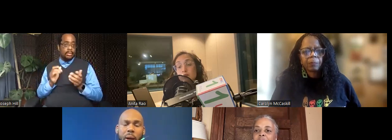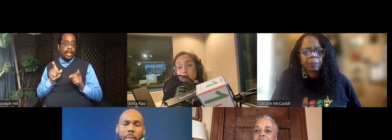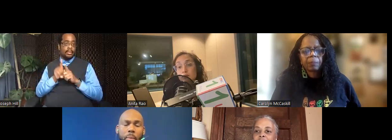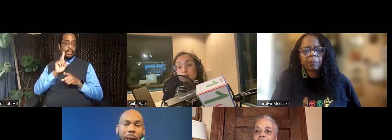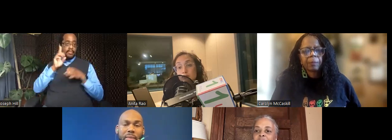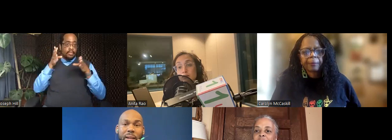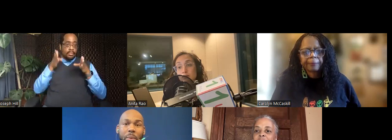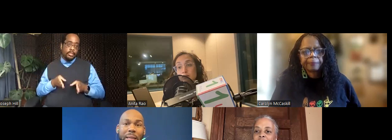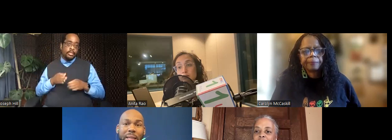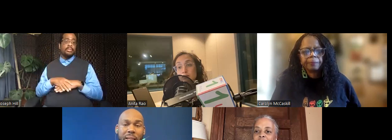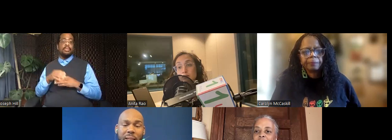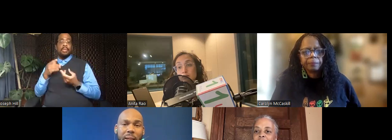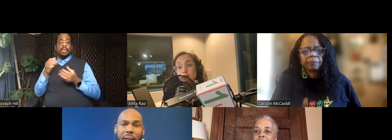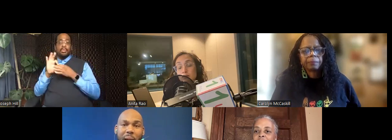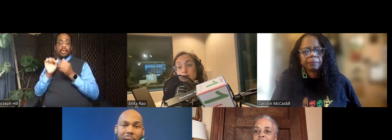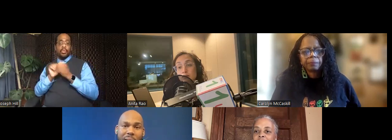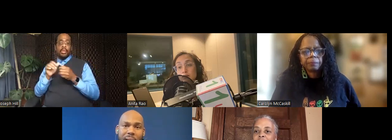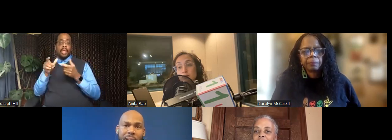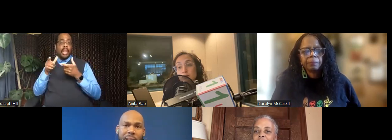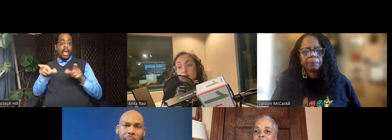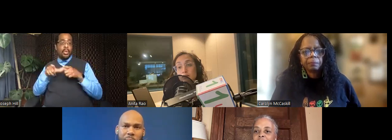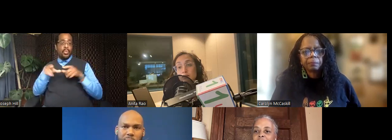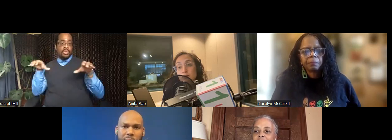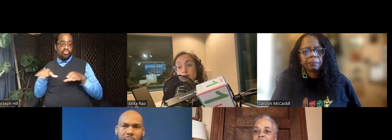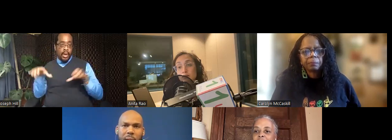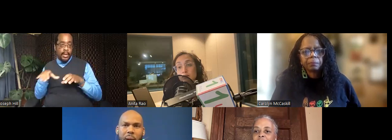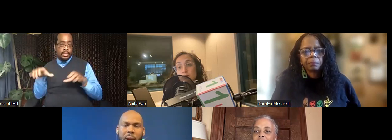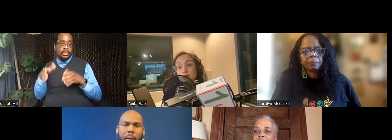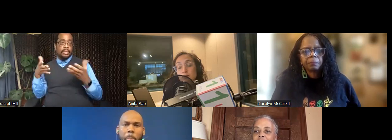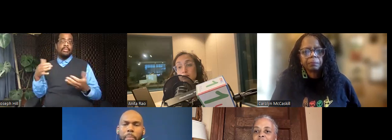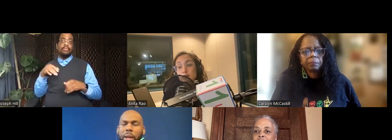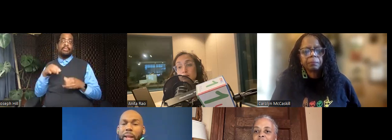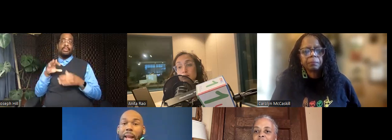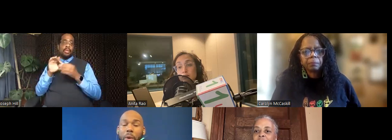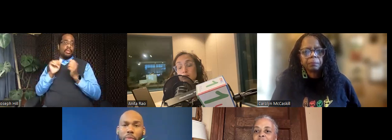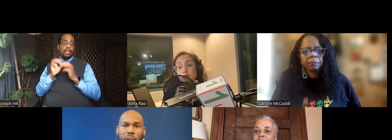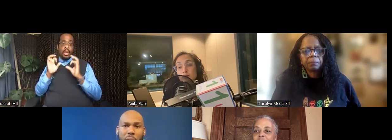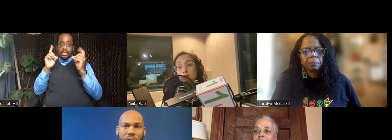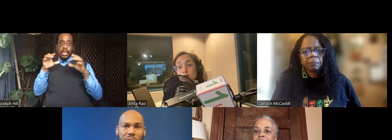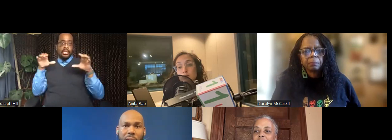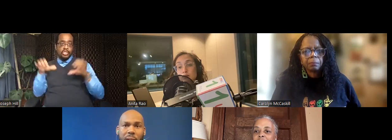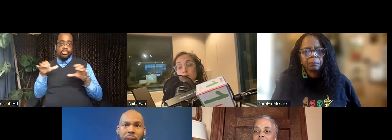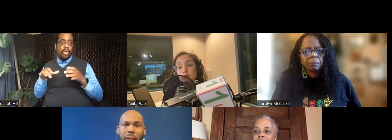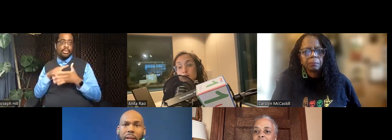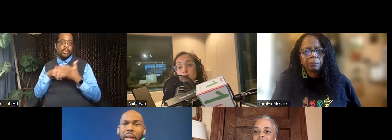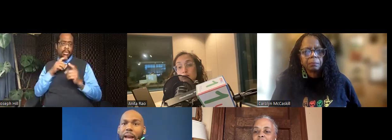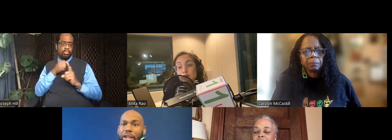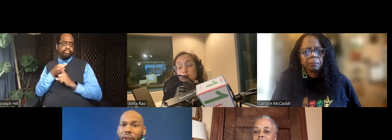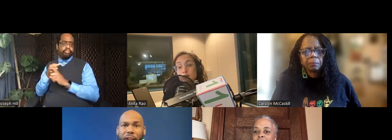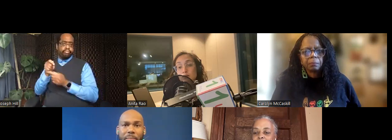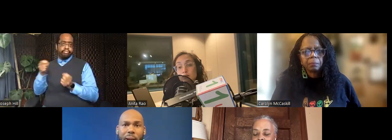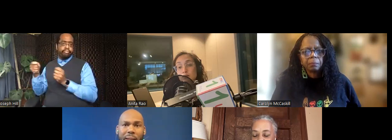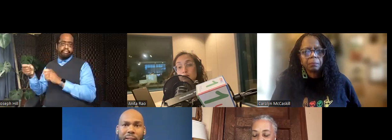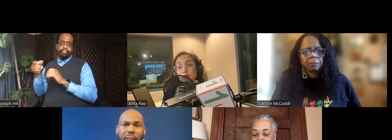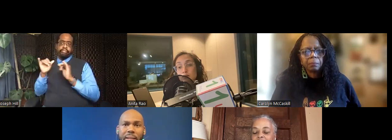lot of ways as it relates to identity as a deaf person, in language production,